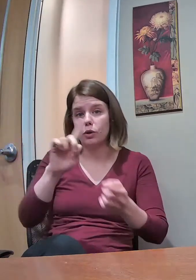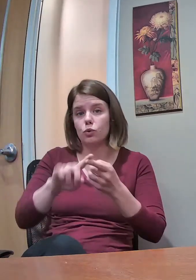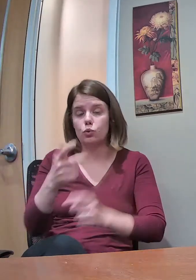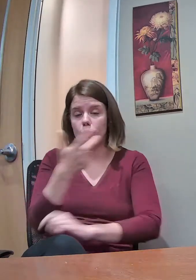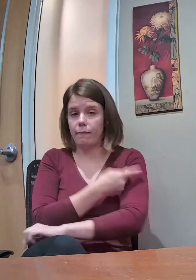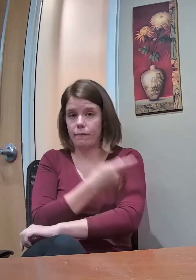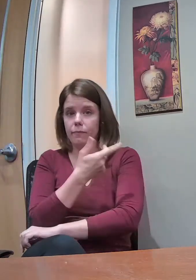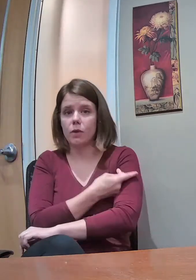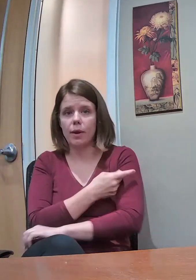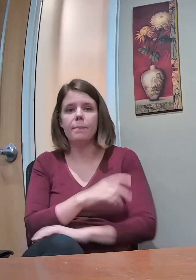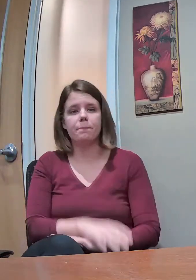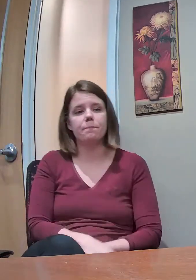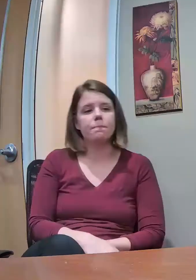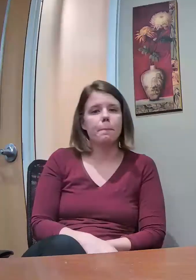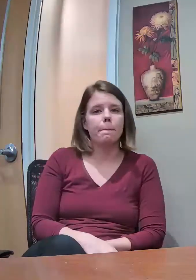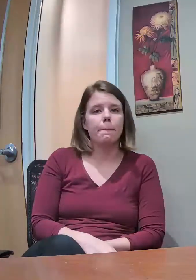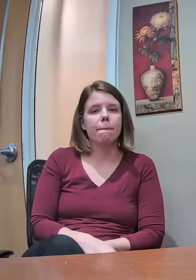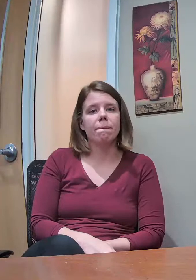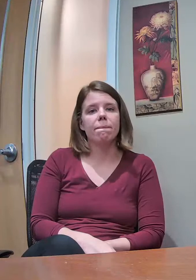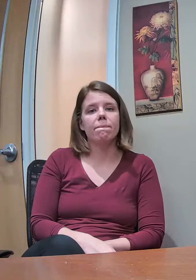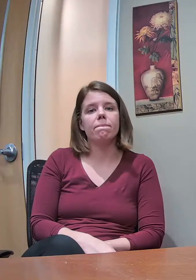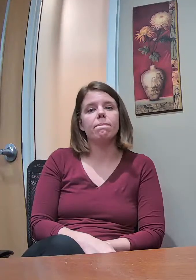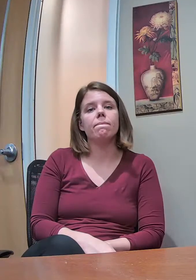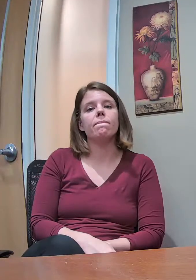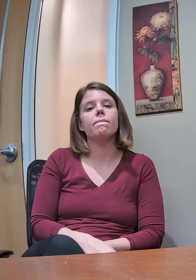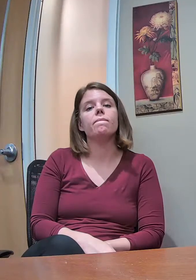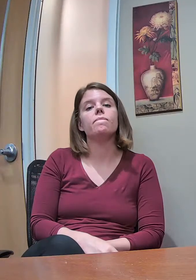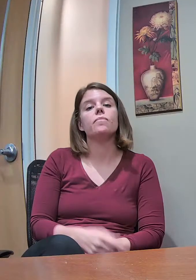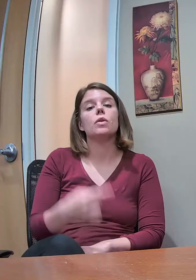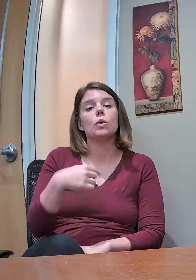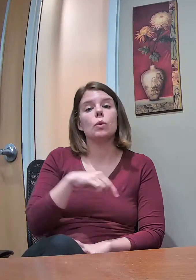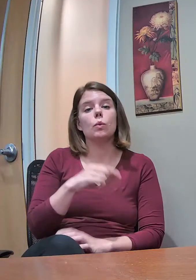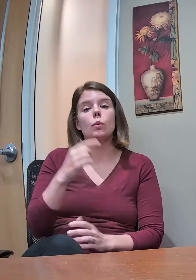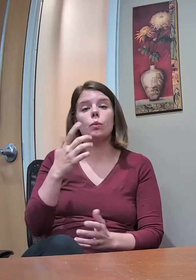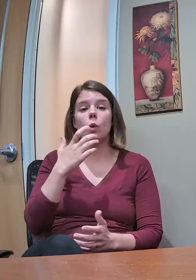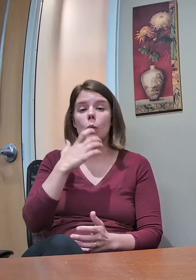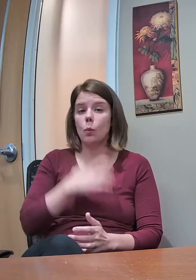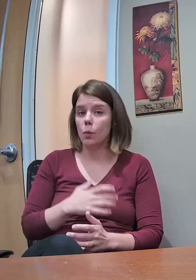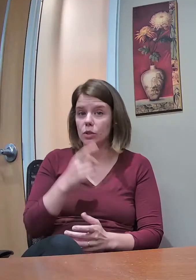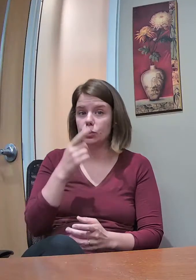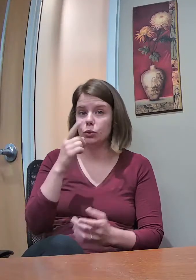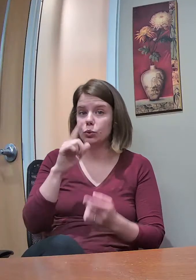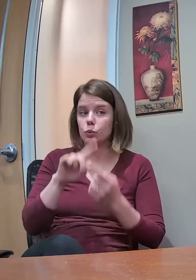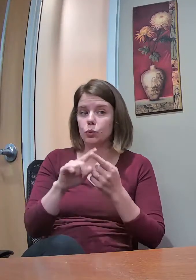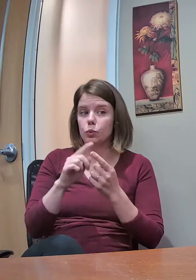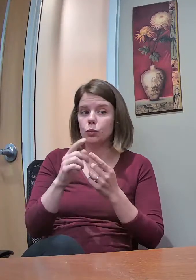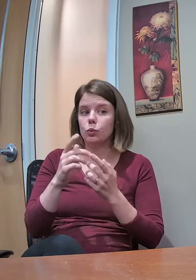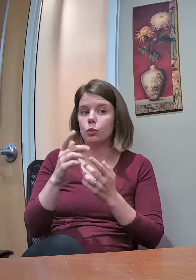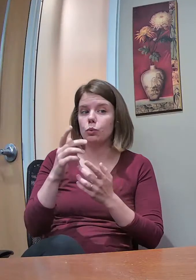or caregiver. Okay. And aims to provide all individuals,